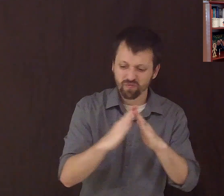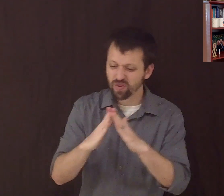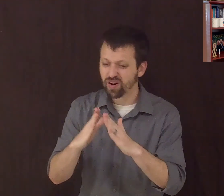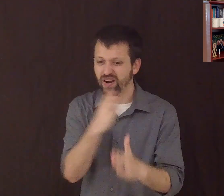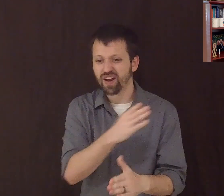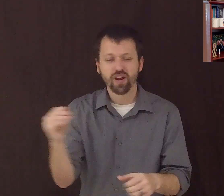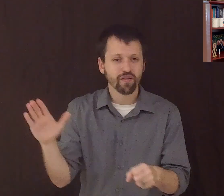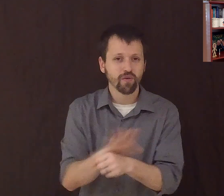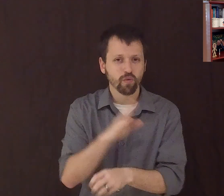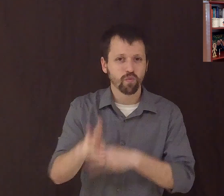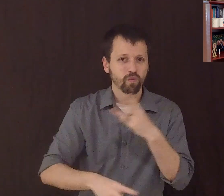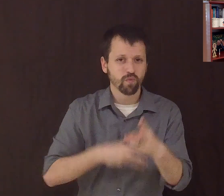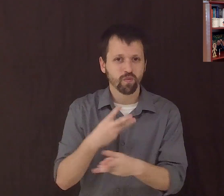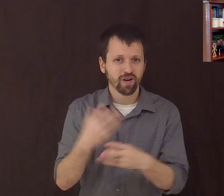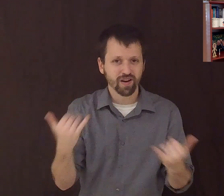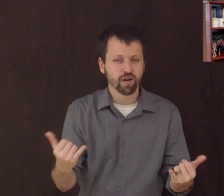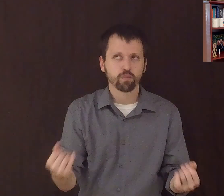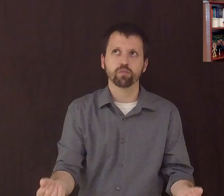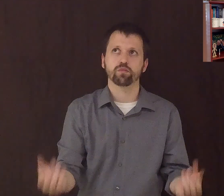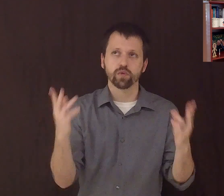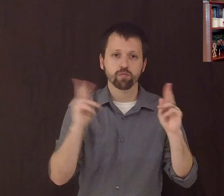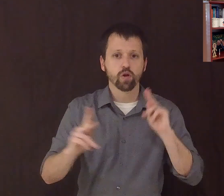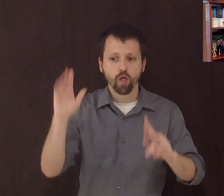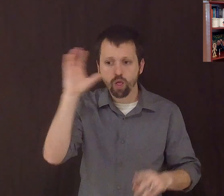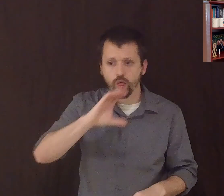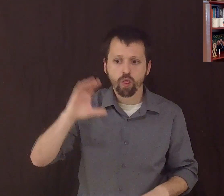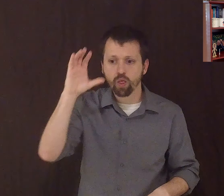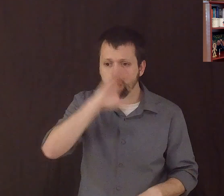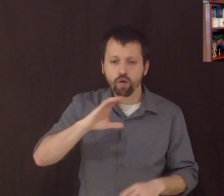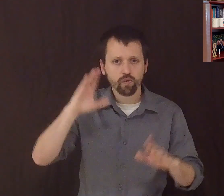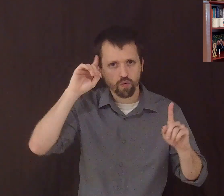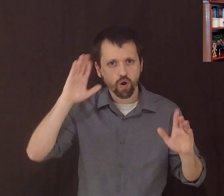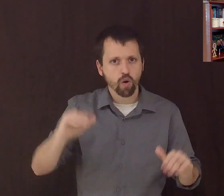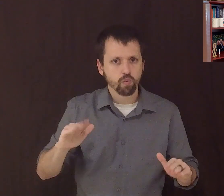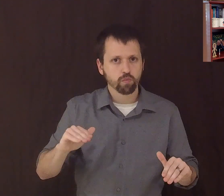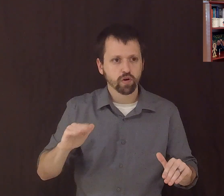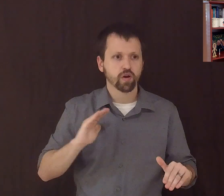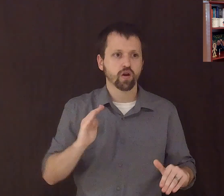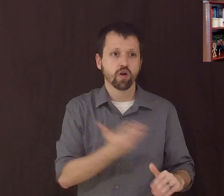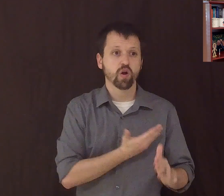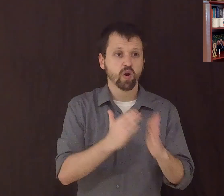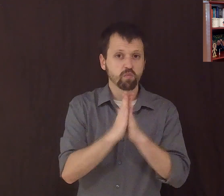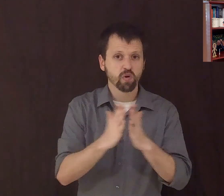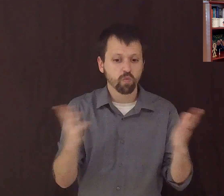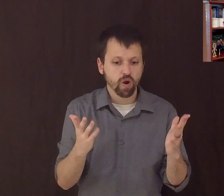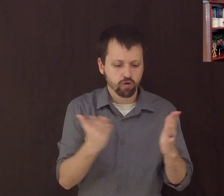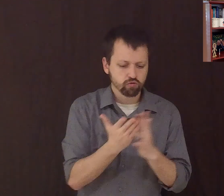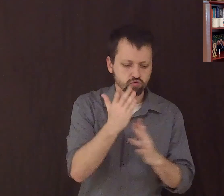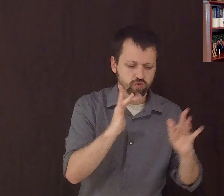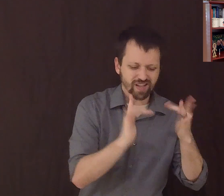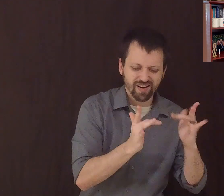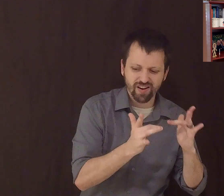around the world during this time. So many people are searching for hope. And it's our prayer that through the